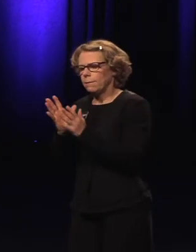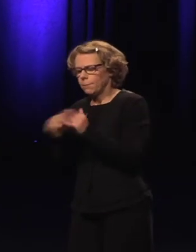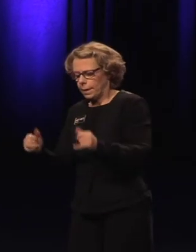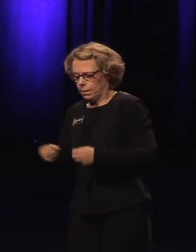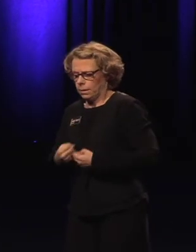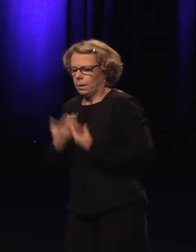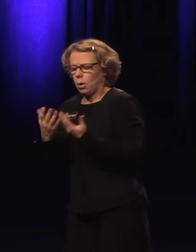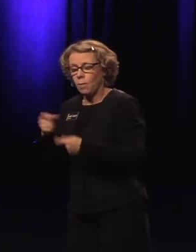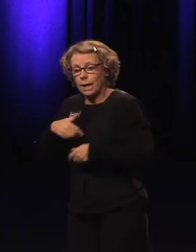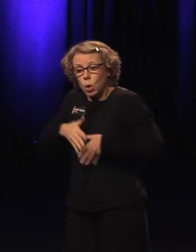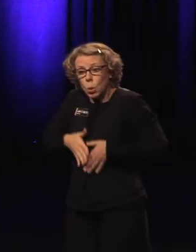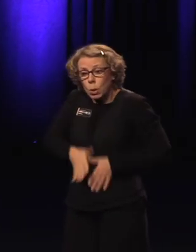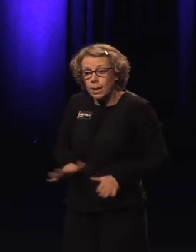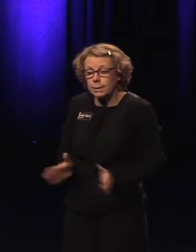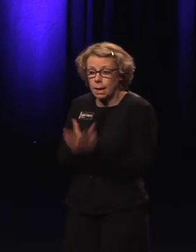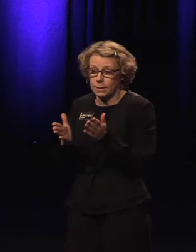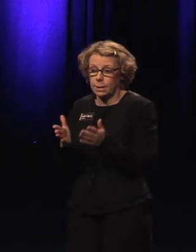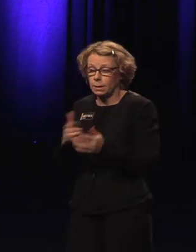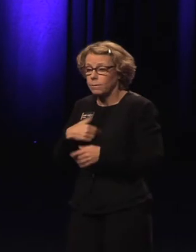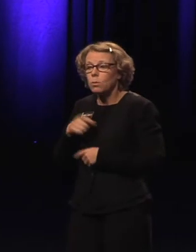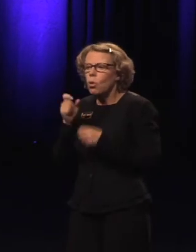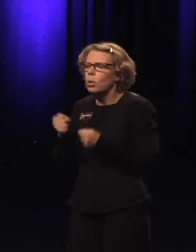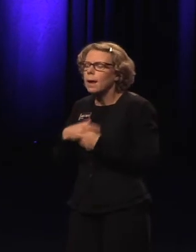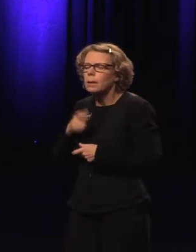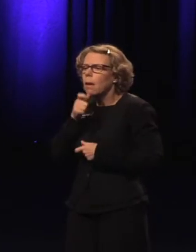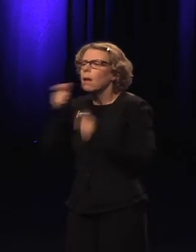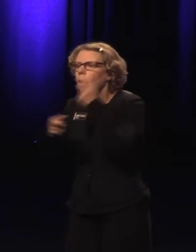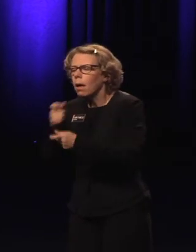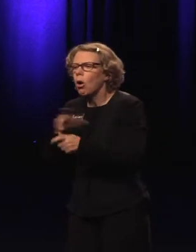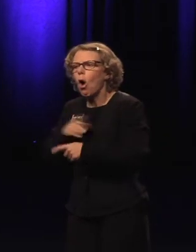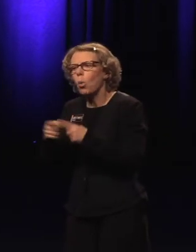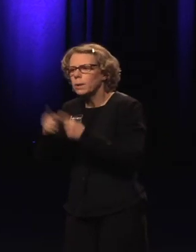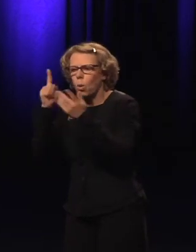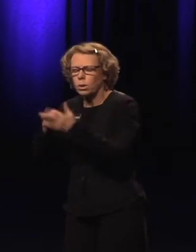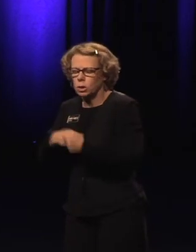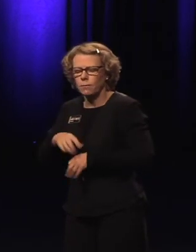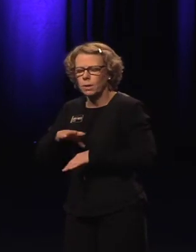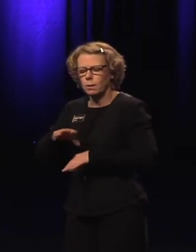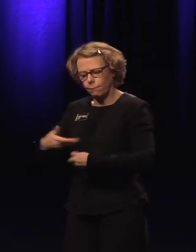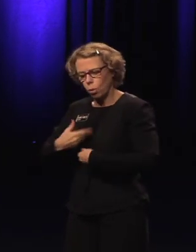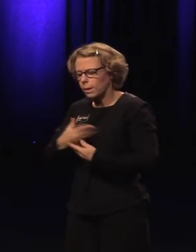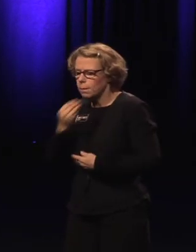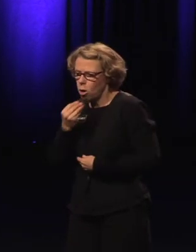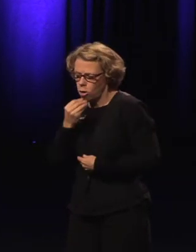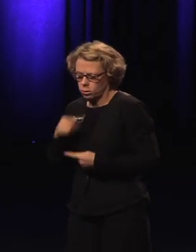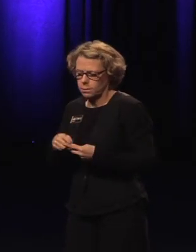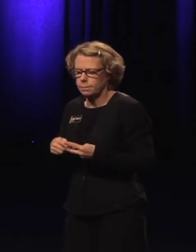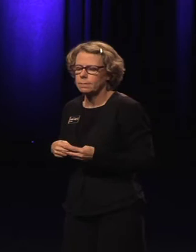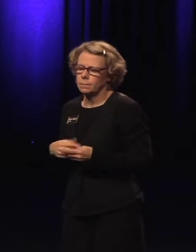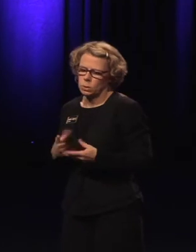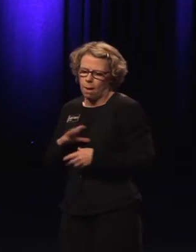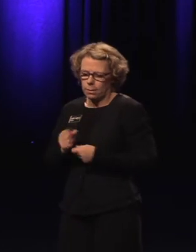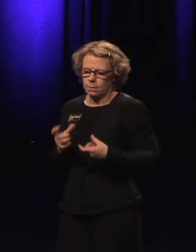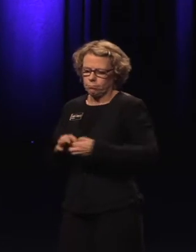empty stomach without the right to food. I found when I assumed my position at the